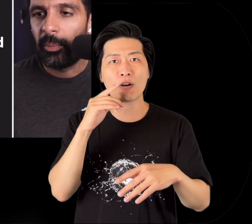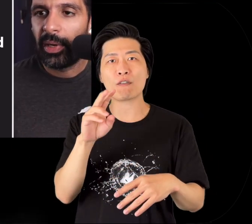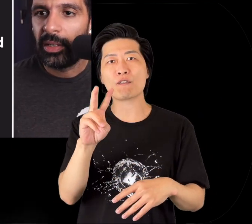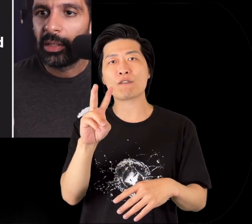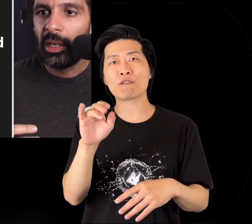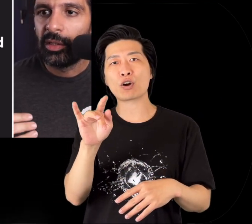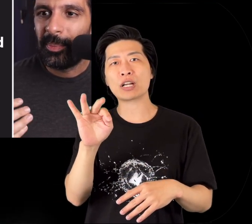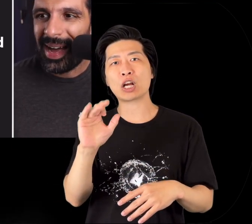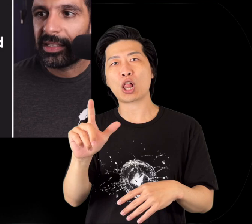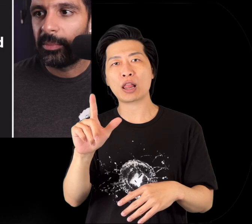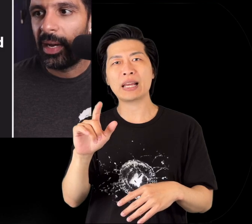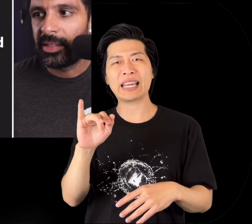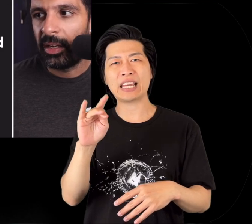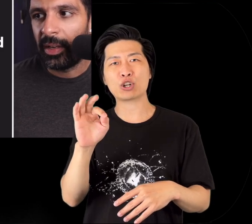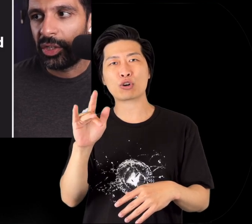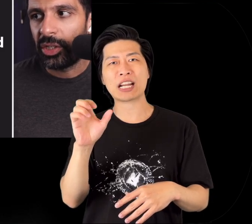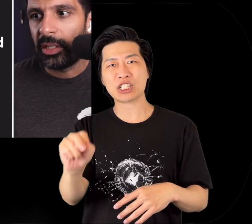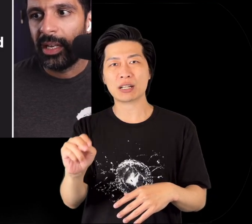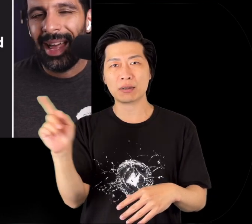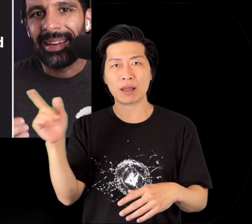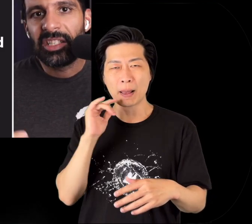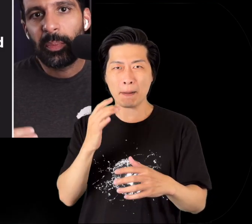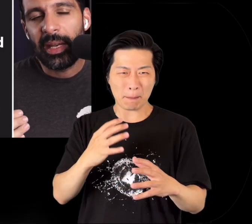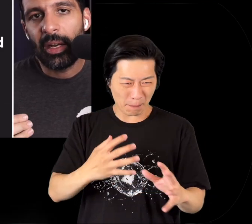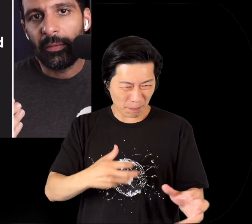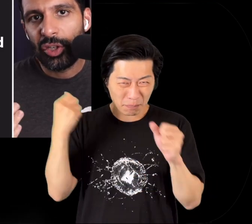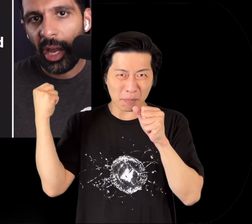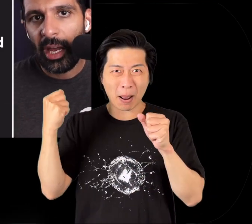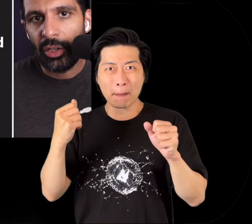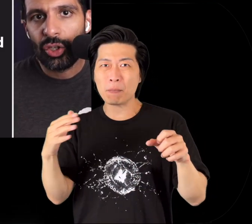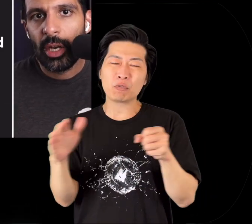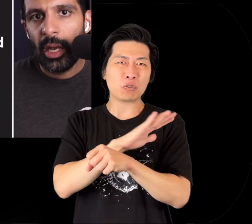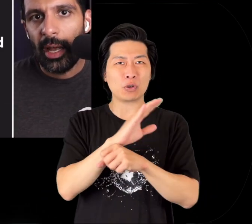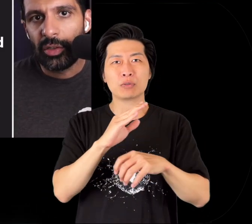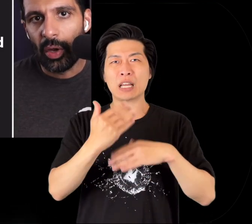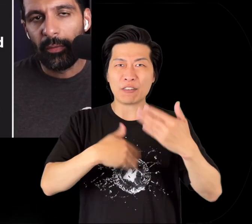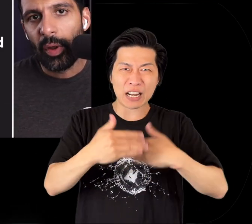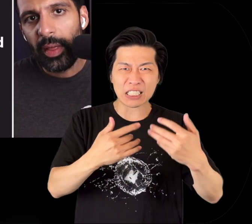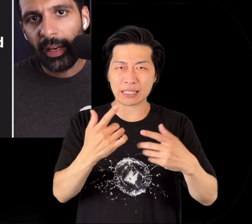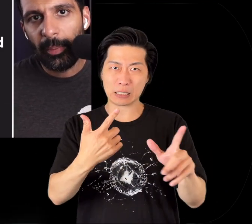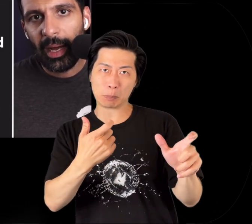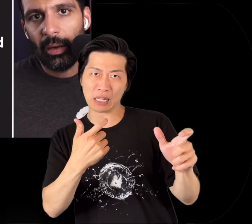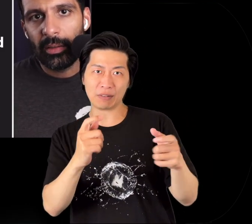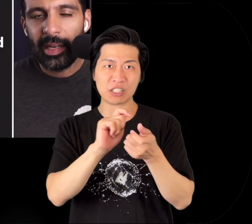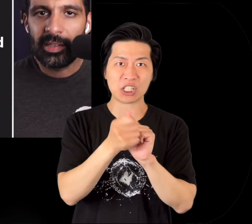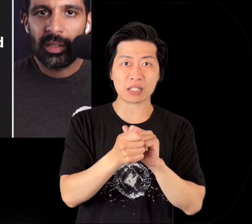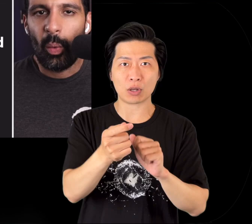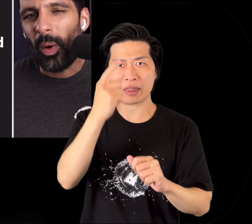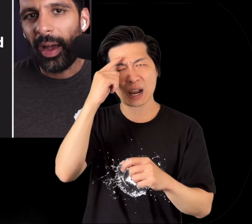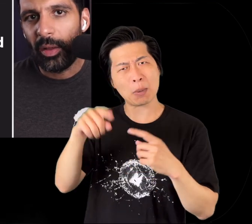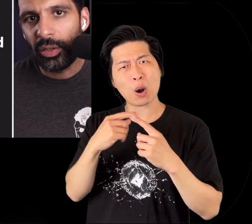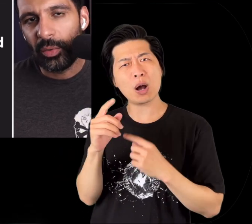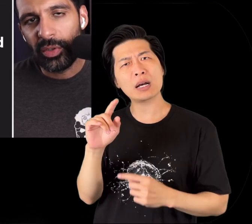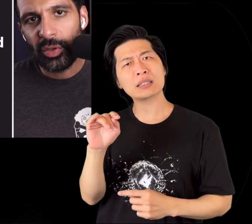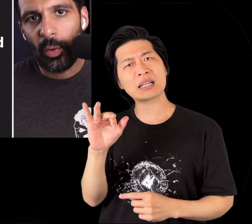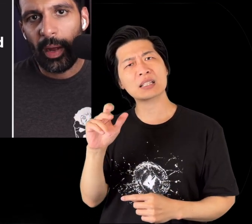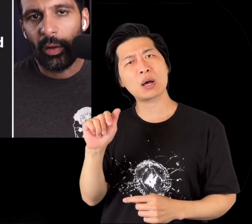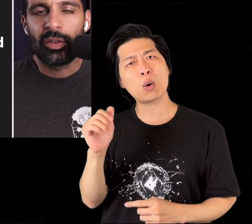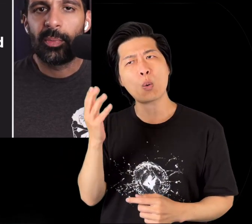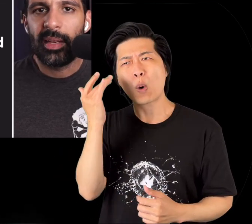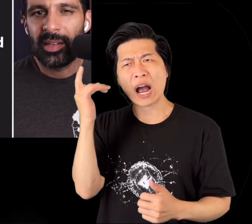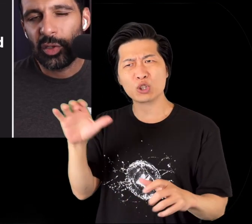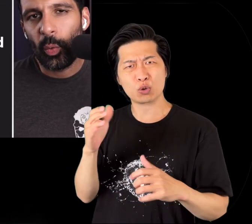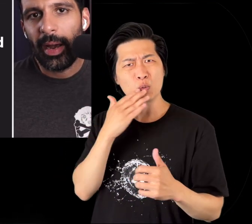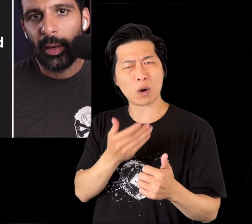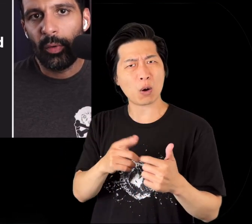other companies to maximize innovation and speed of change. And so if you're thinking about Tesla, why they're doing so well,